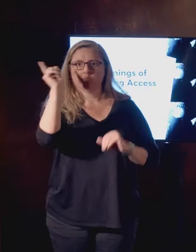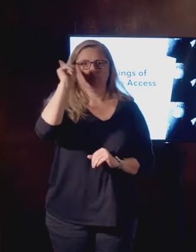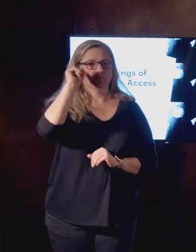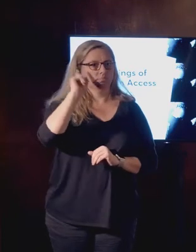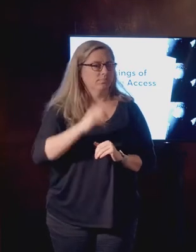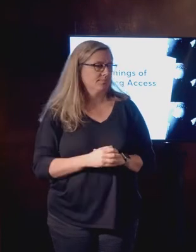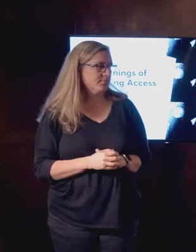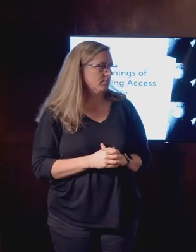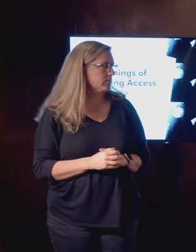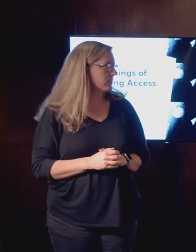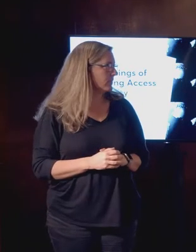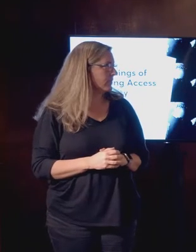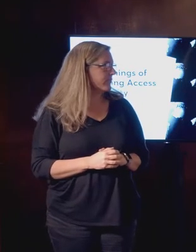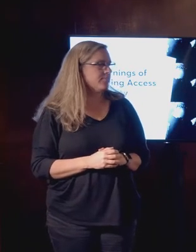So,